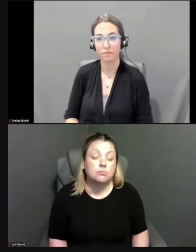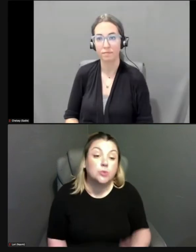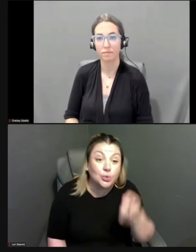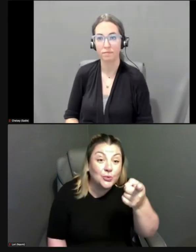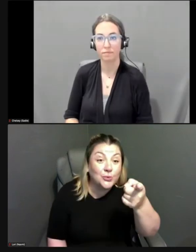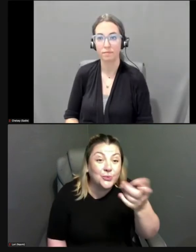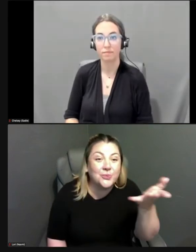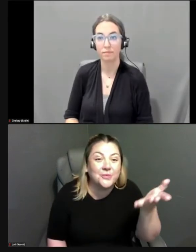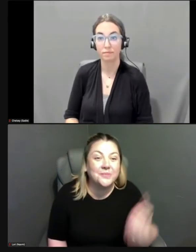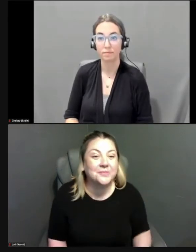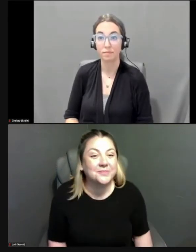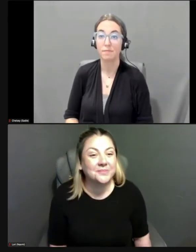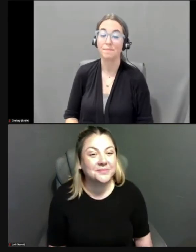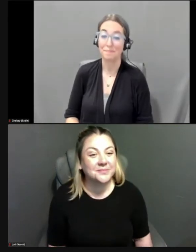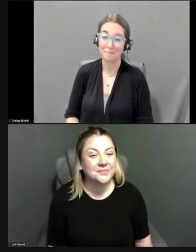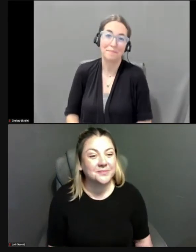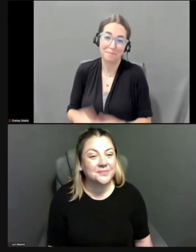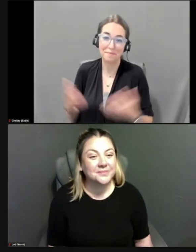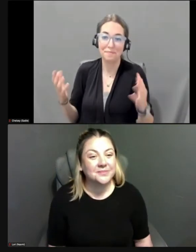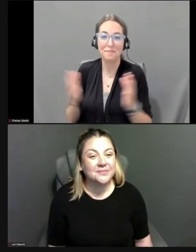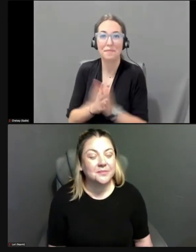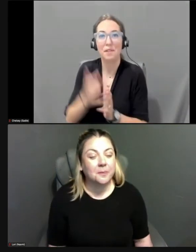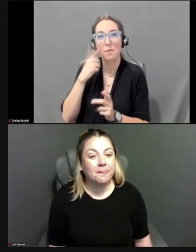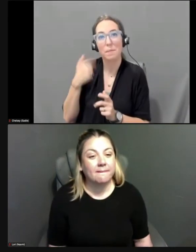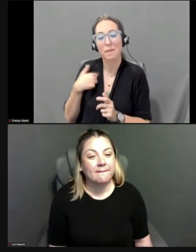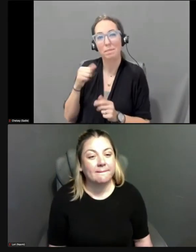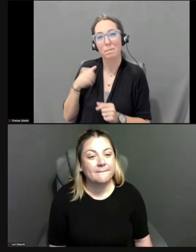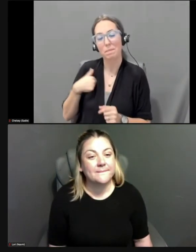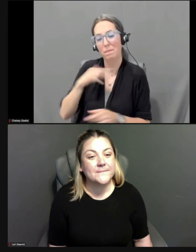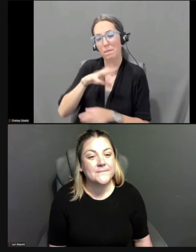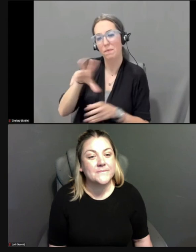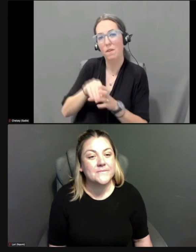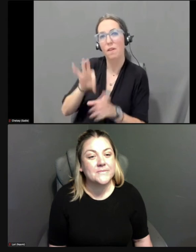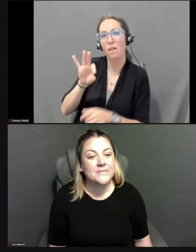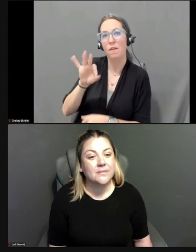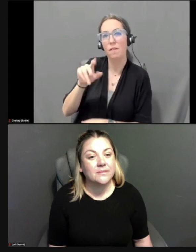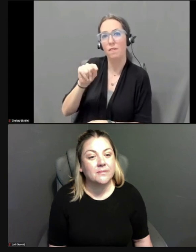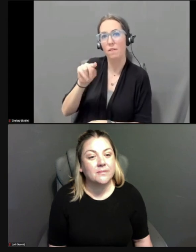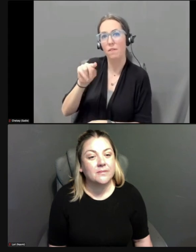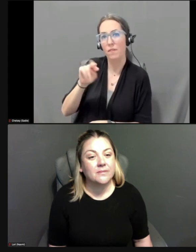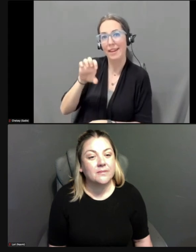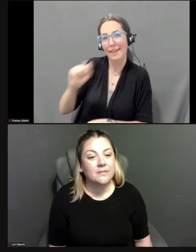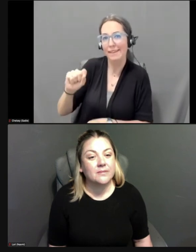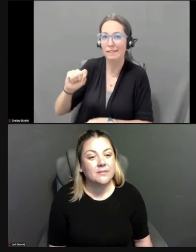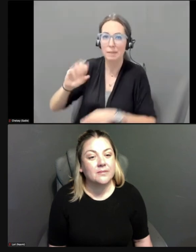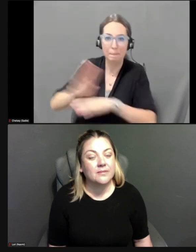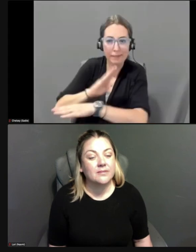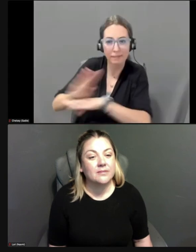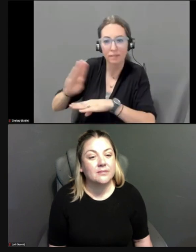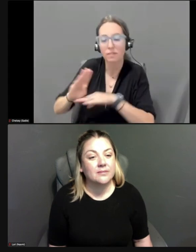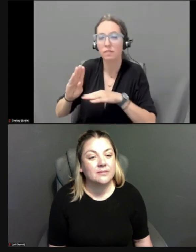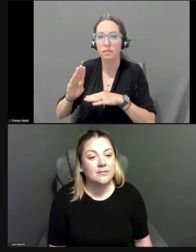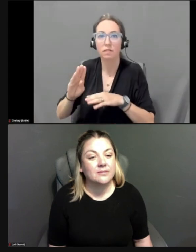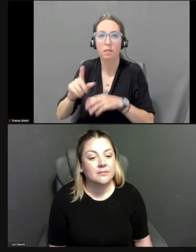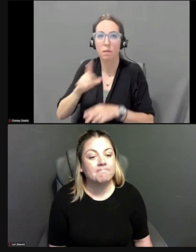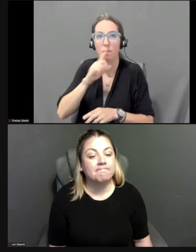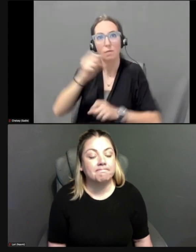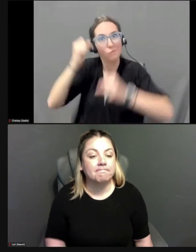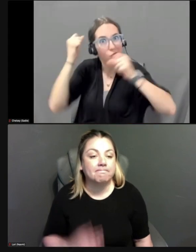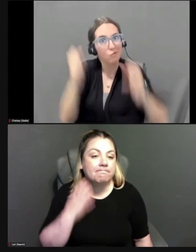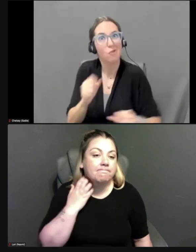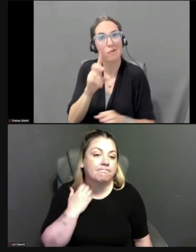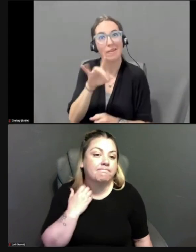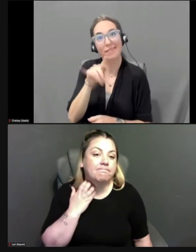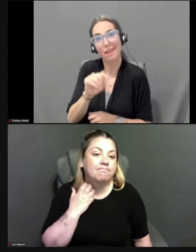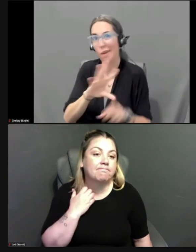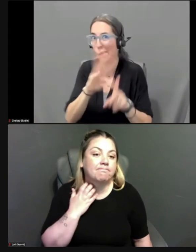me is being in the fitness industry, so working in an industry that is diet culture. This is what the fitness industry is. It